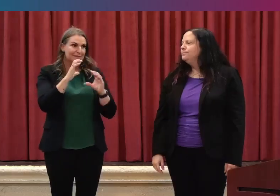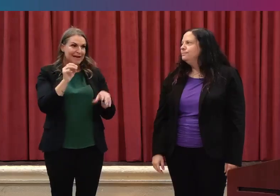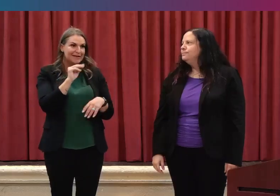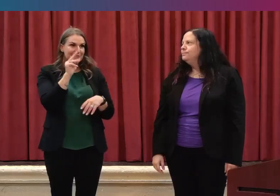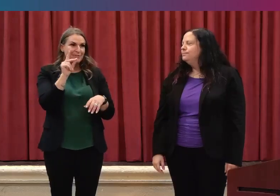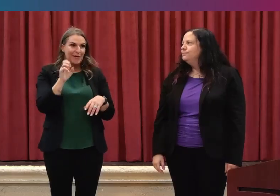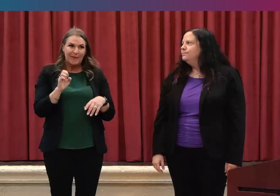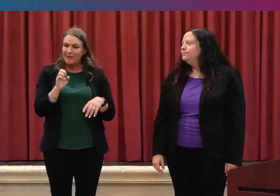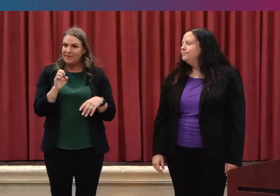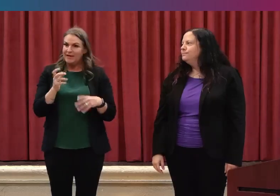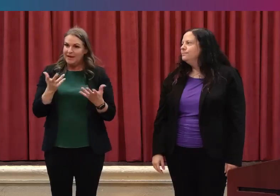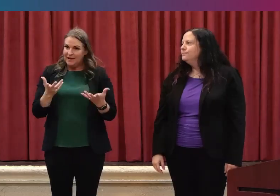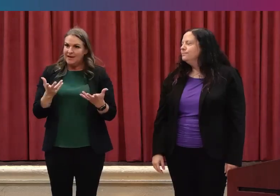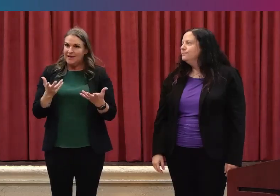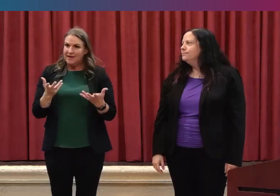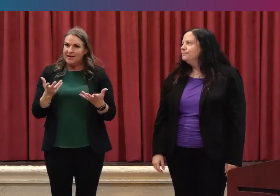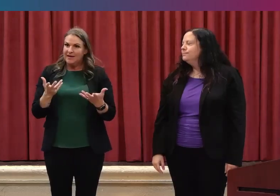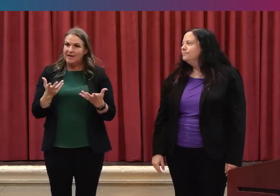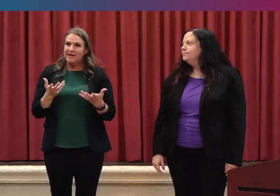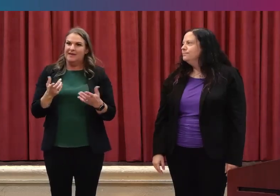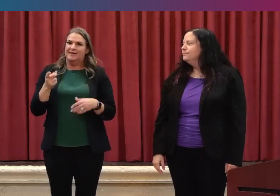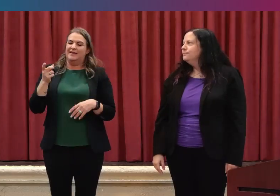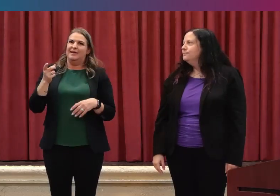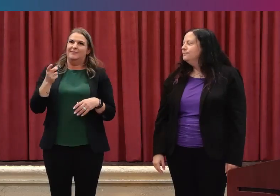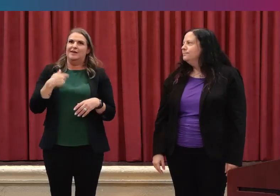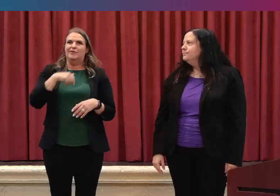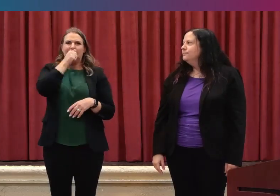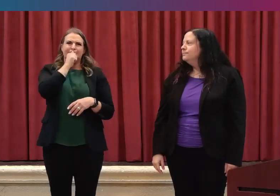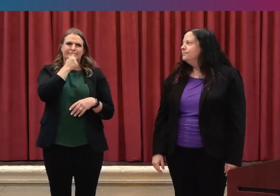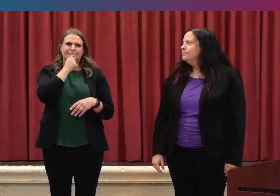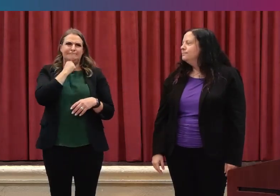your mode of communication, your modality, and your style.